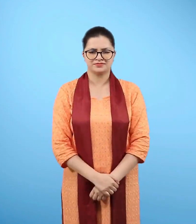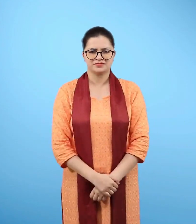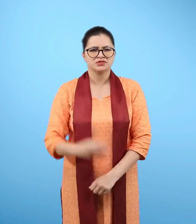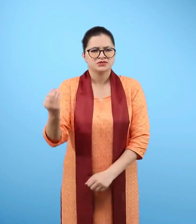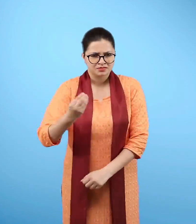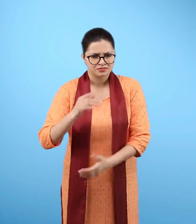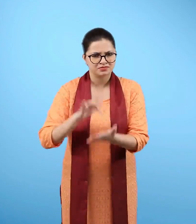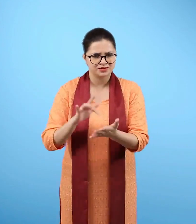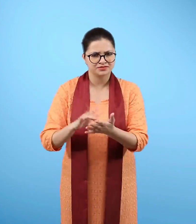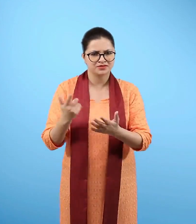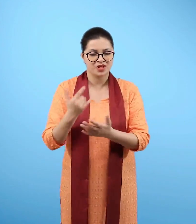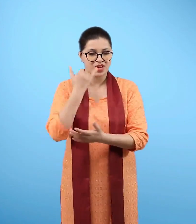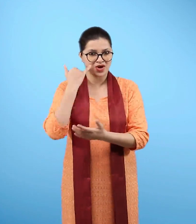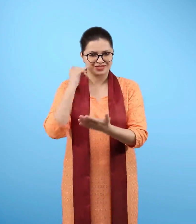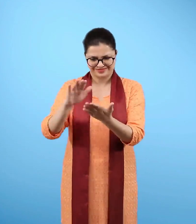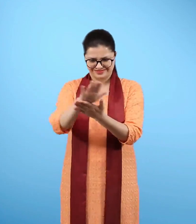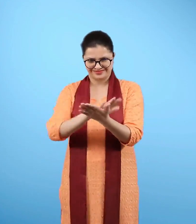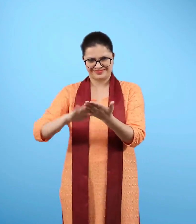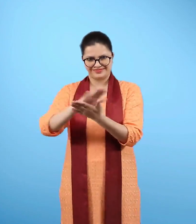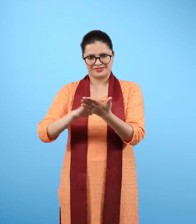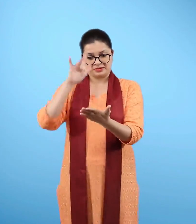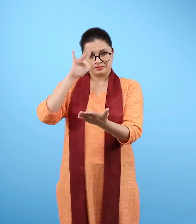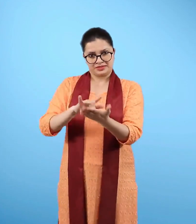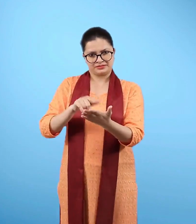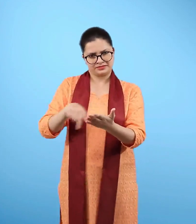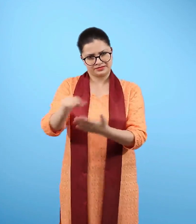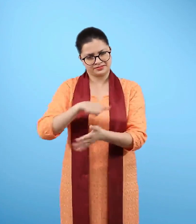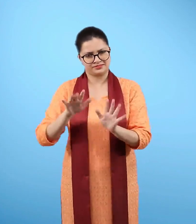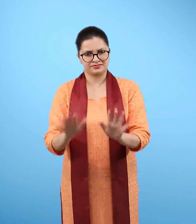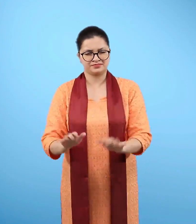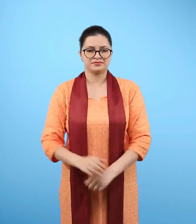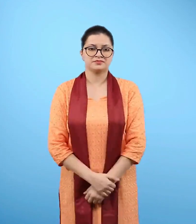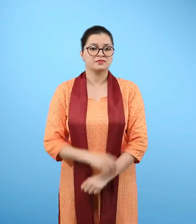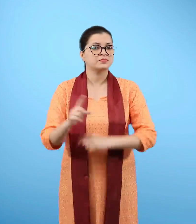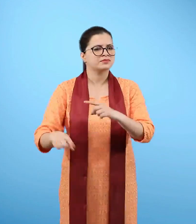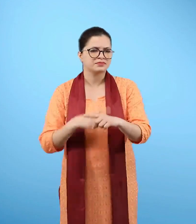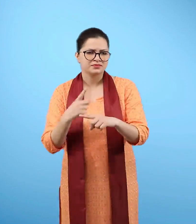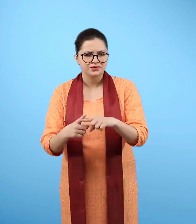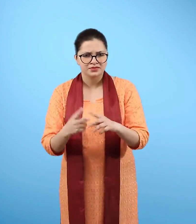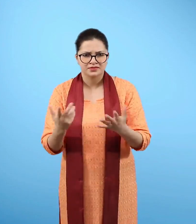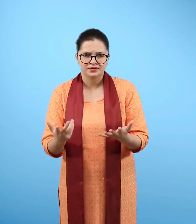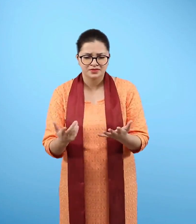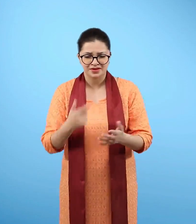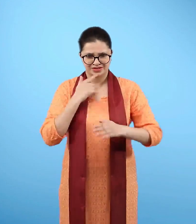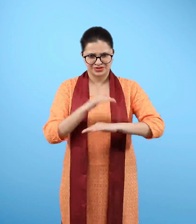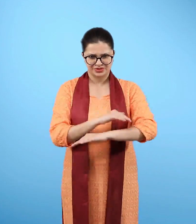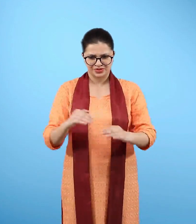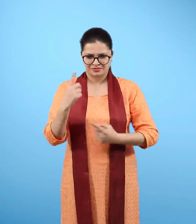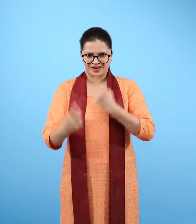In the center lies the Central Hexagon marked in yellow. Also, notice Children's